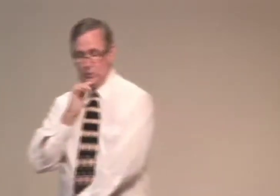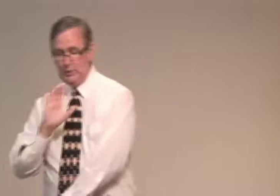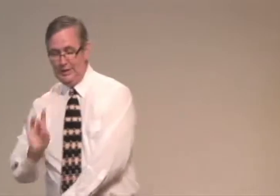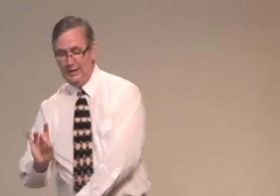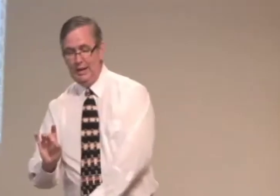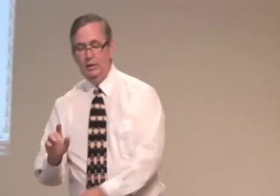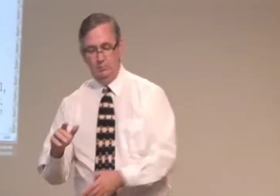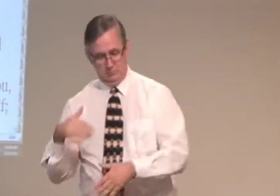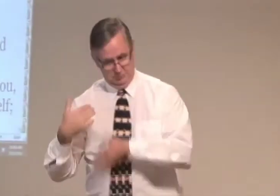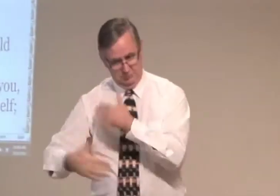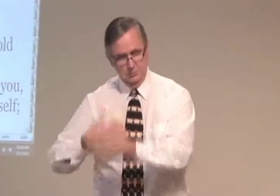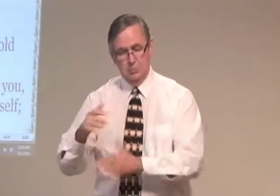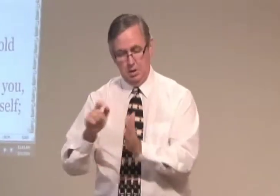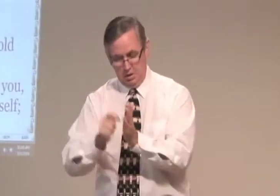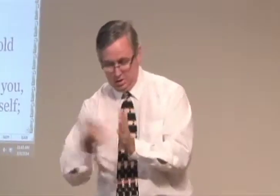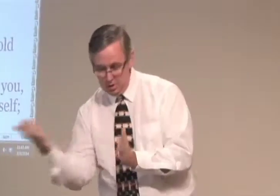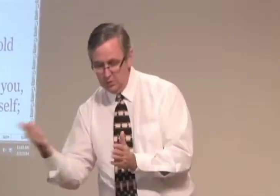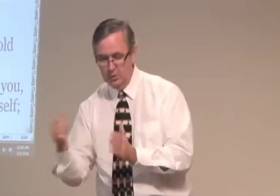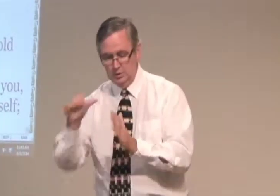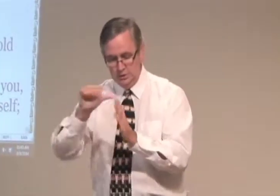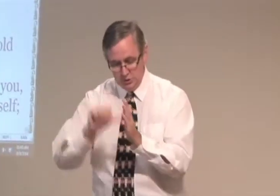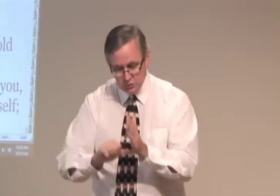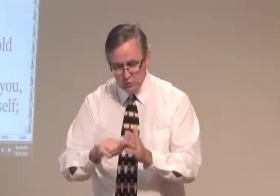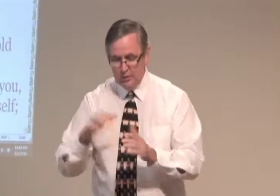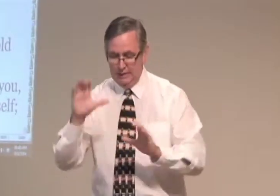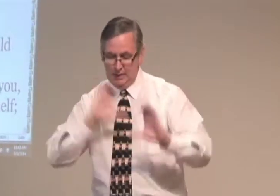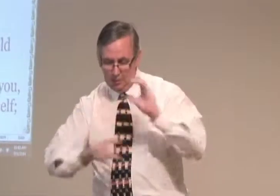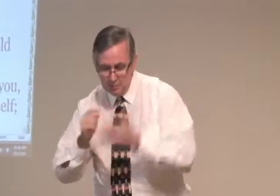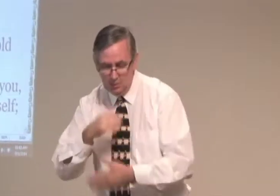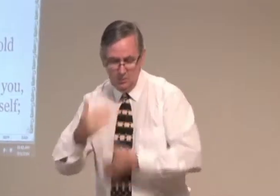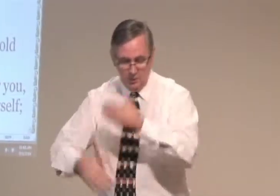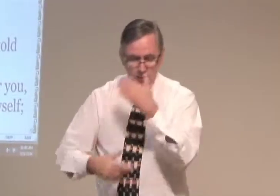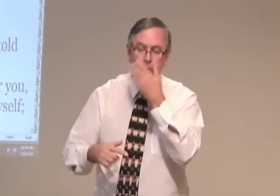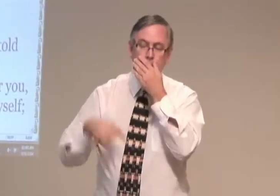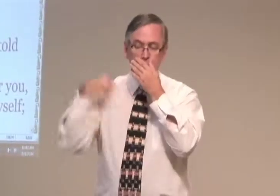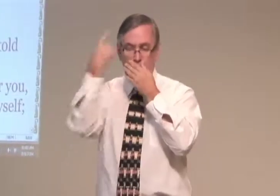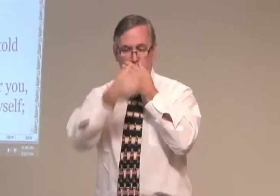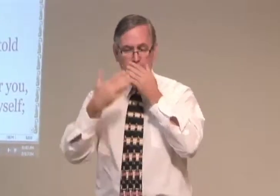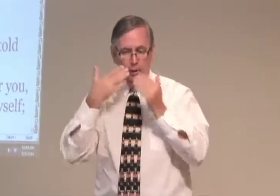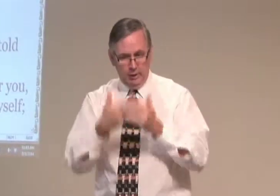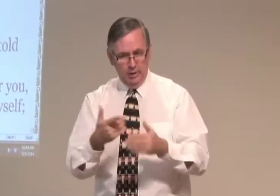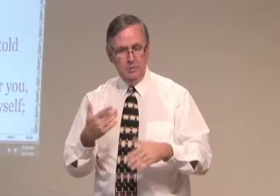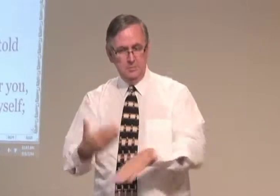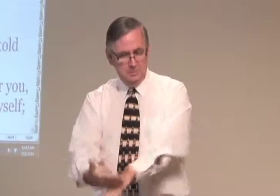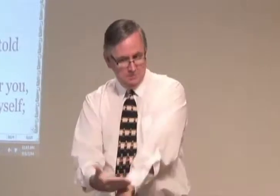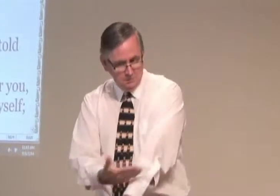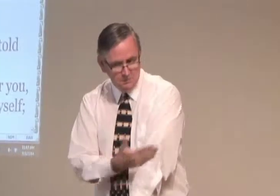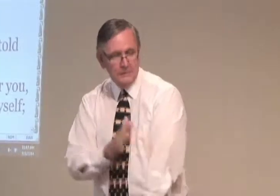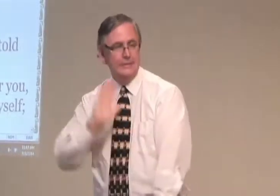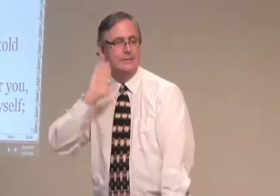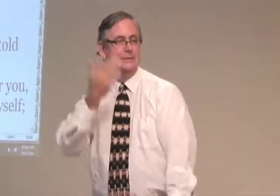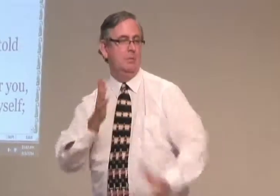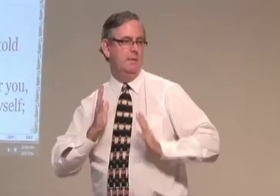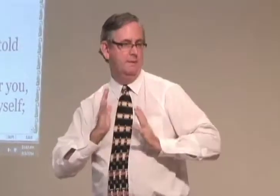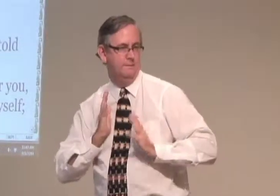to live. The little girl who is eight has been making progress. They've done everything in their teeth. Things look good.